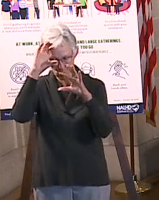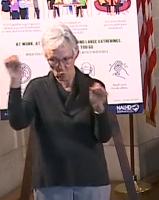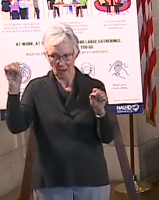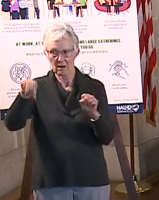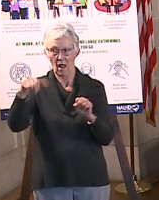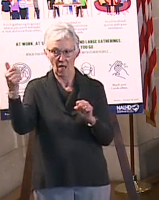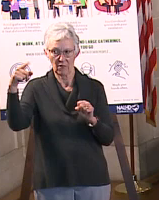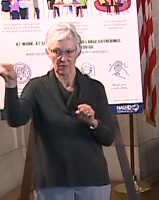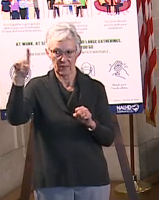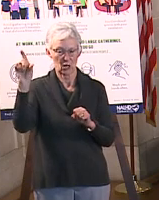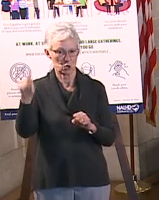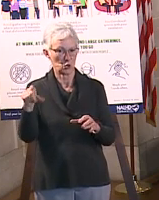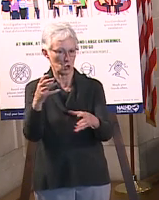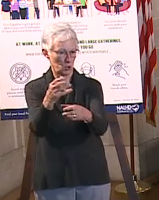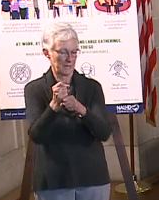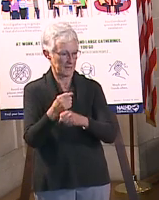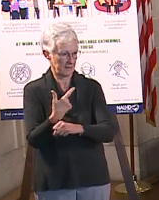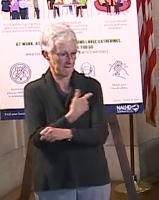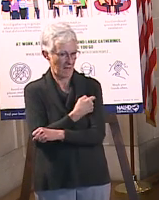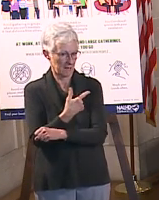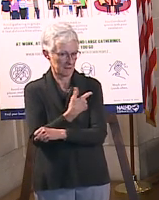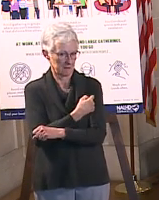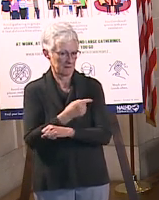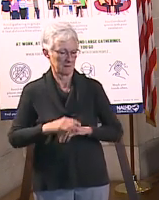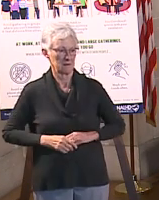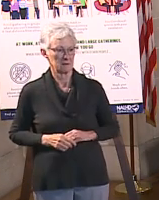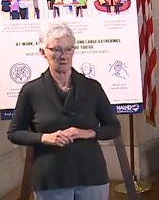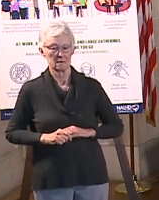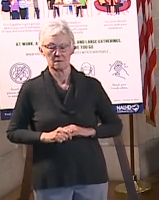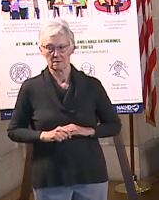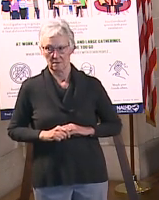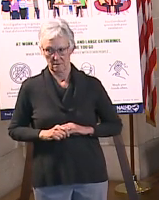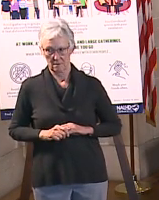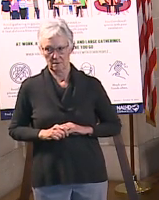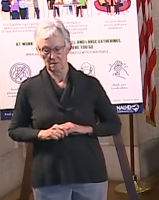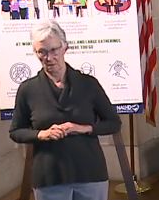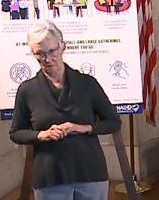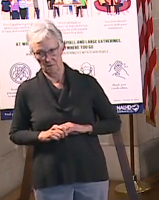So the question was, when do I think that the President of the United States should get in line to be